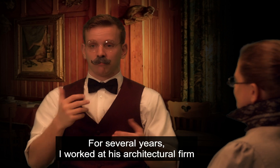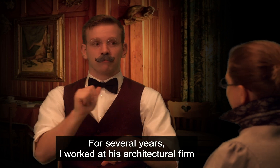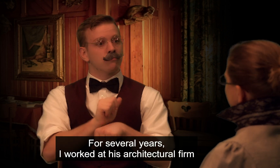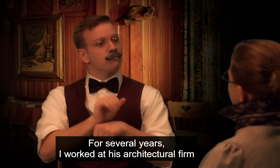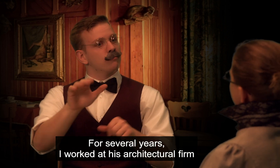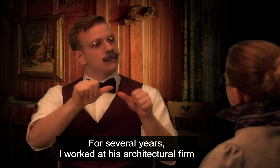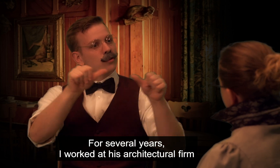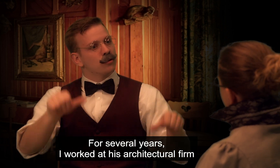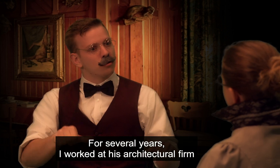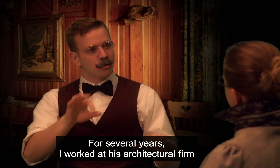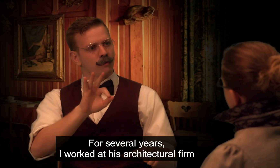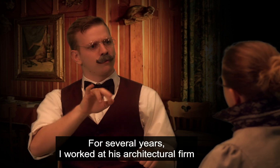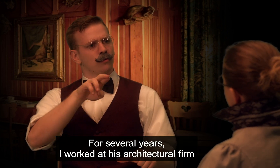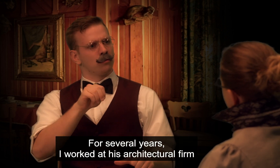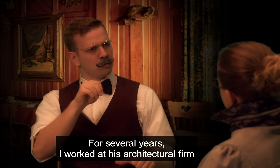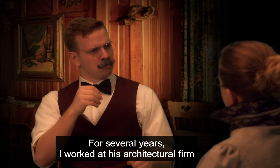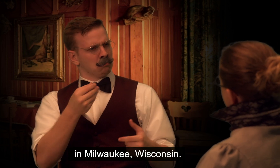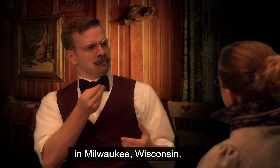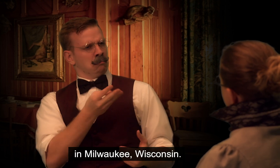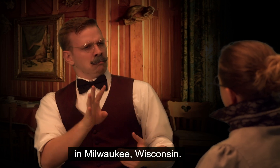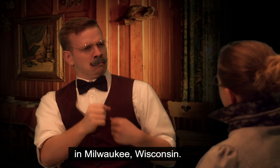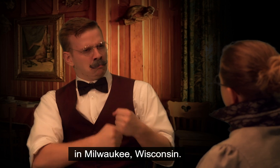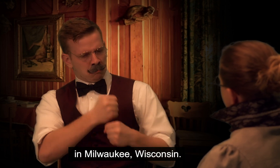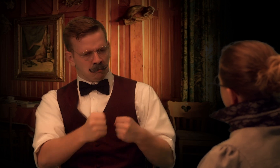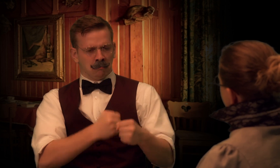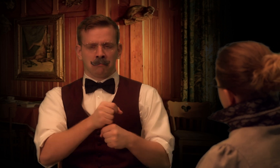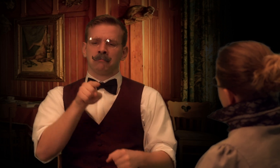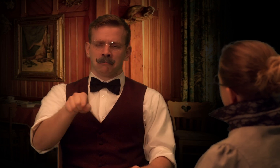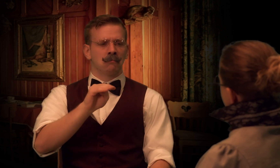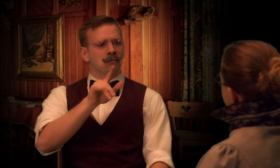several years, I worked at his architectural firm in Milwaukee, Wisconsin.